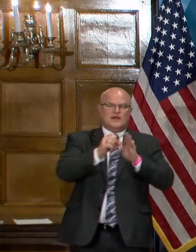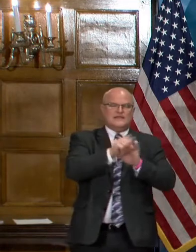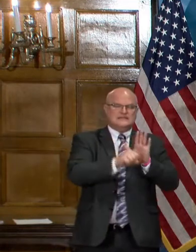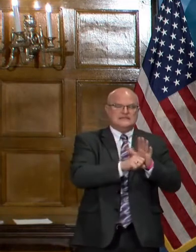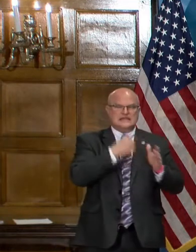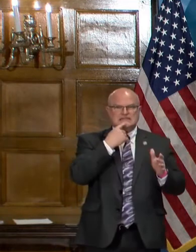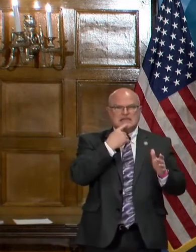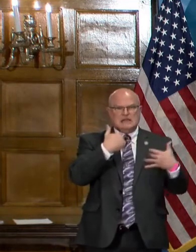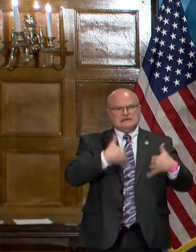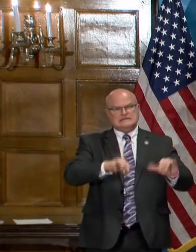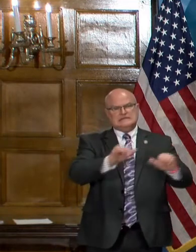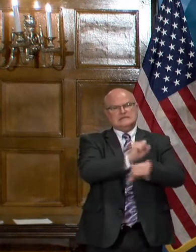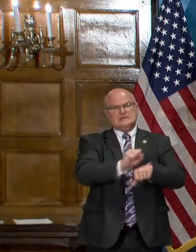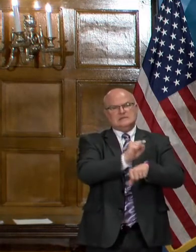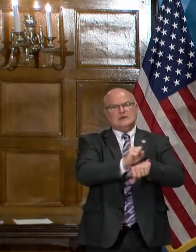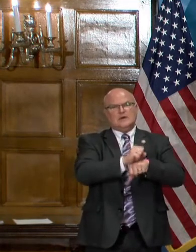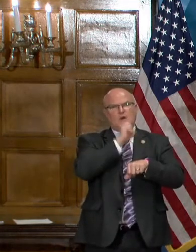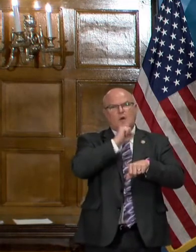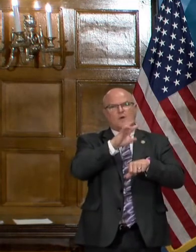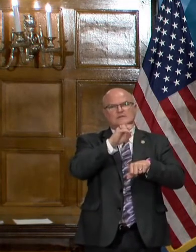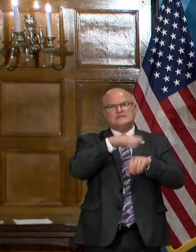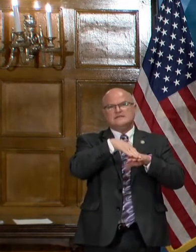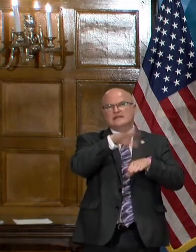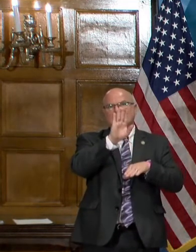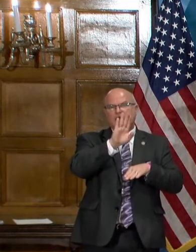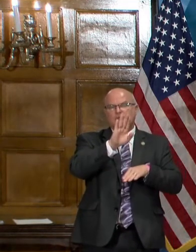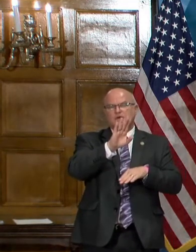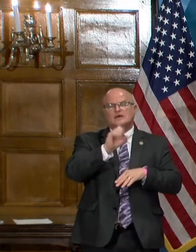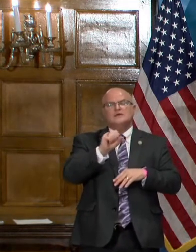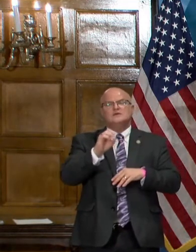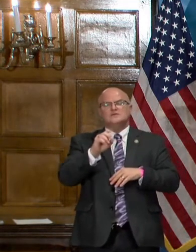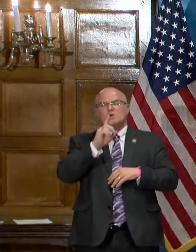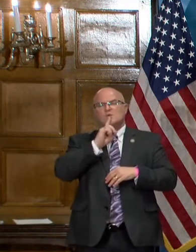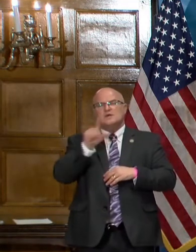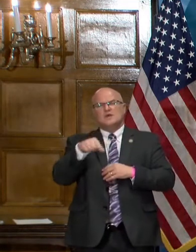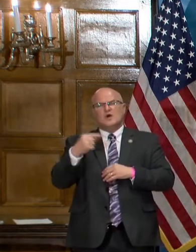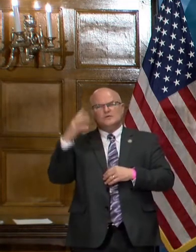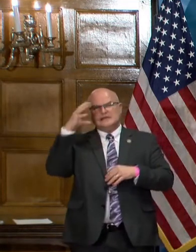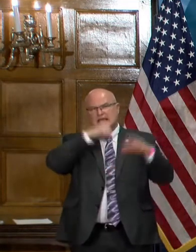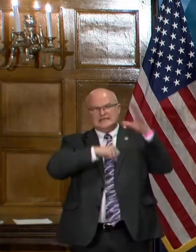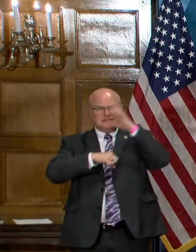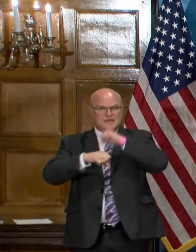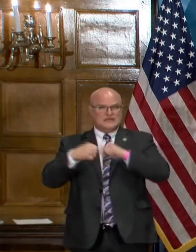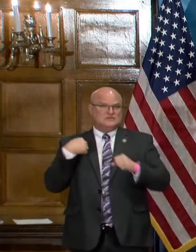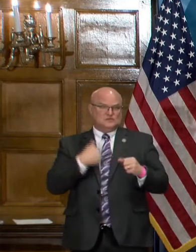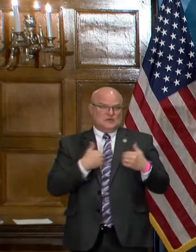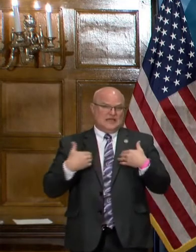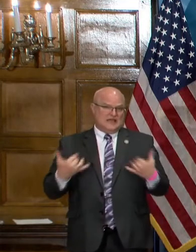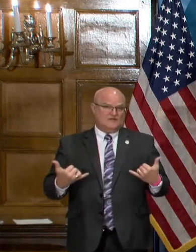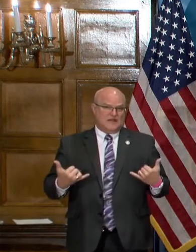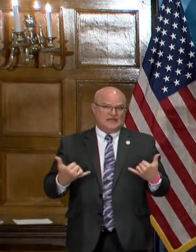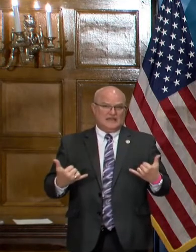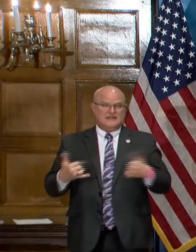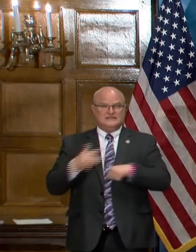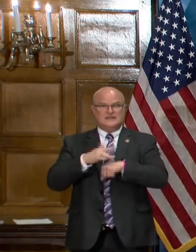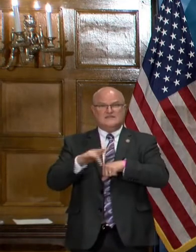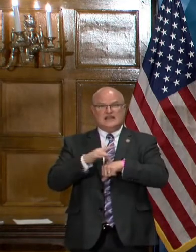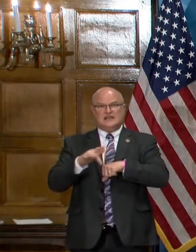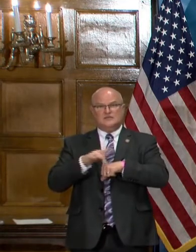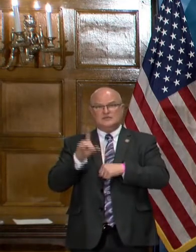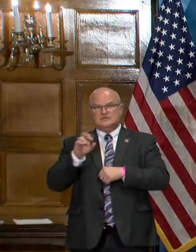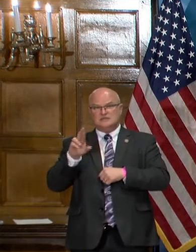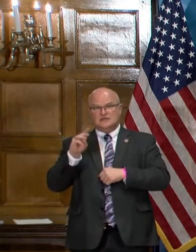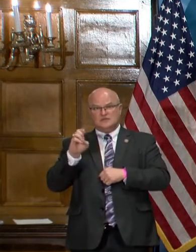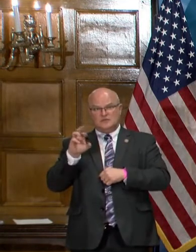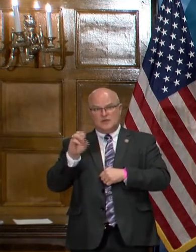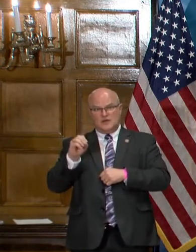state say, well, we're still working on our 70 plus. And so there's really only estimations that we have that's available. But Dr.